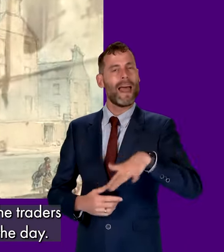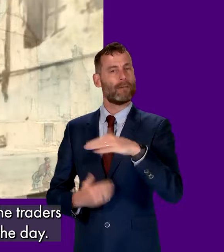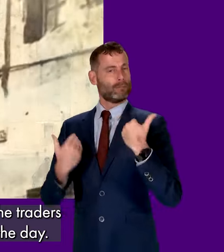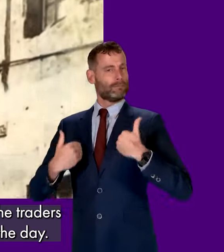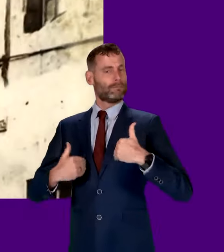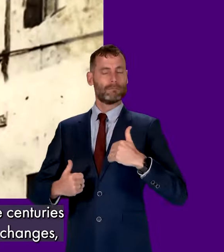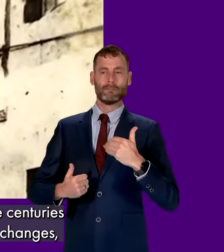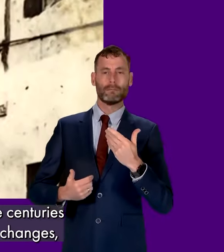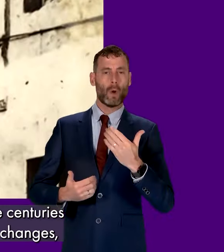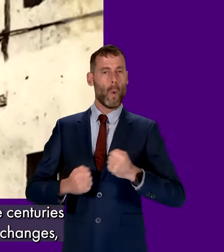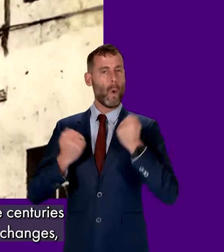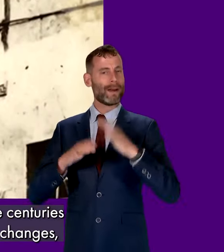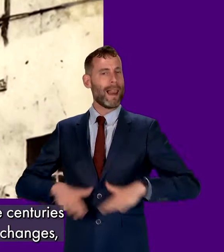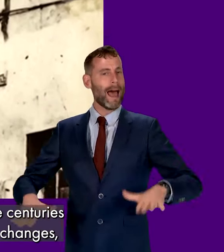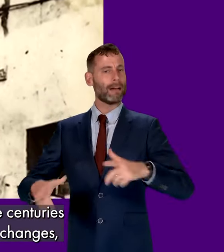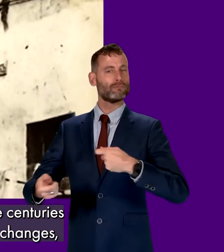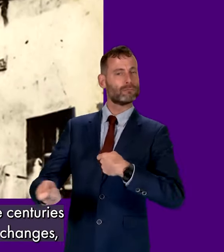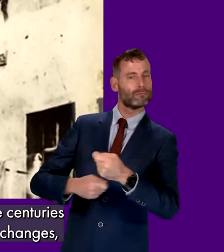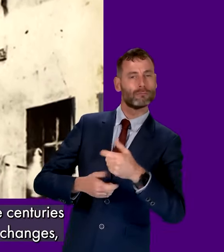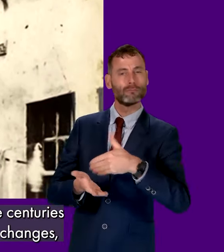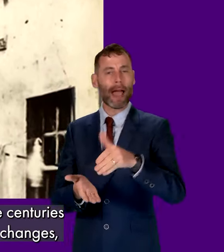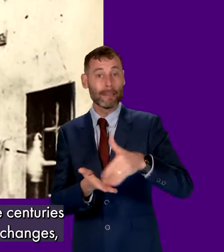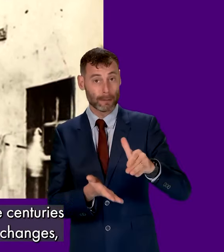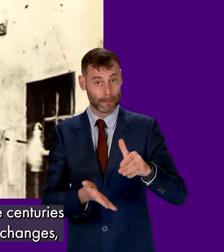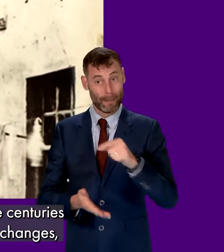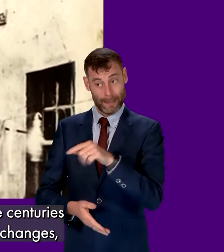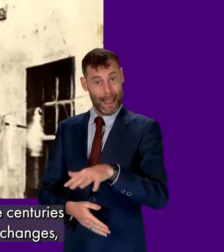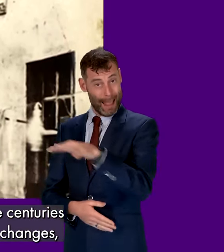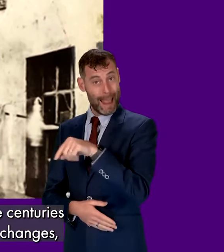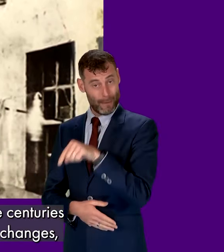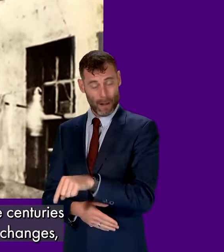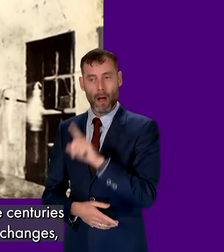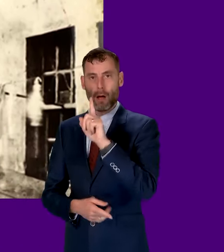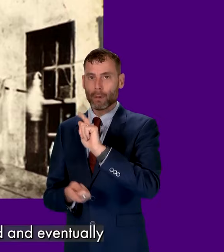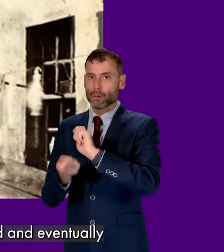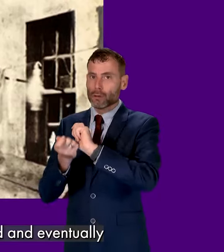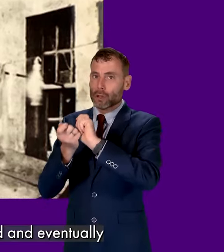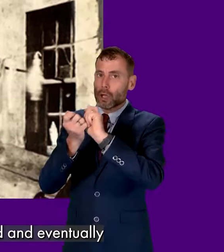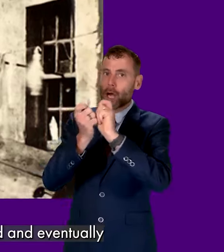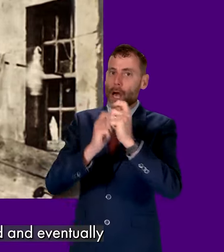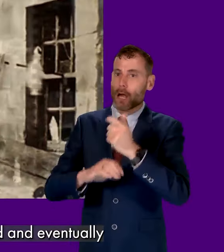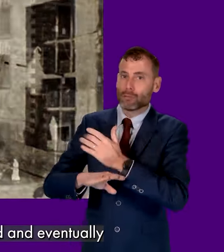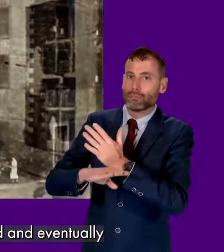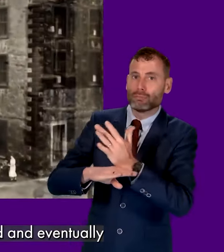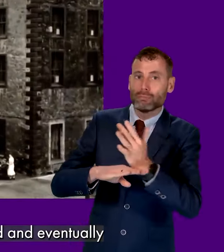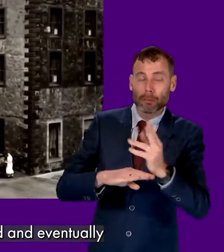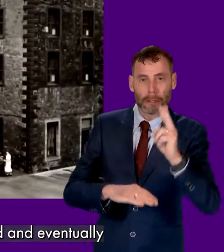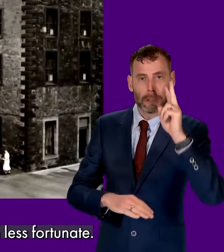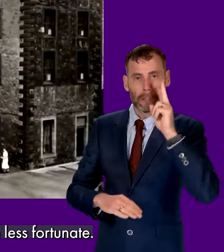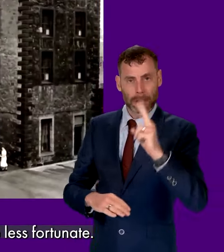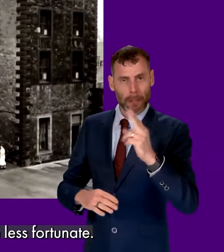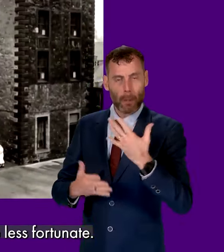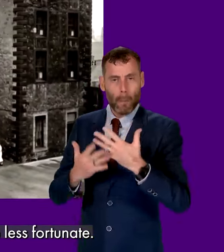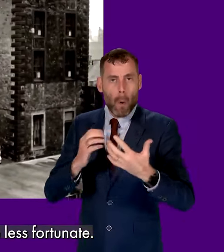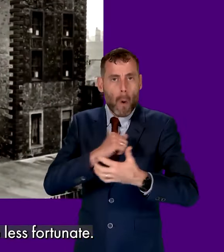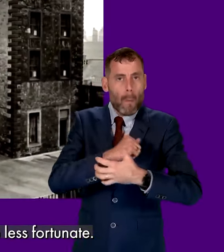day. However, over the centuries, it has seen many changes. This area slowly declined and eventually